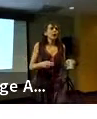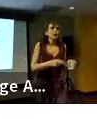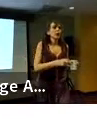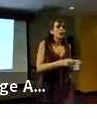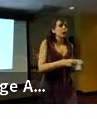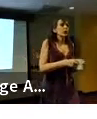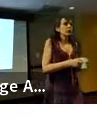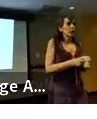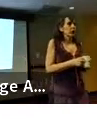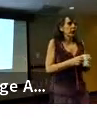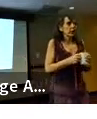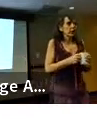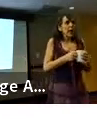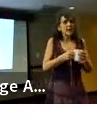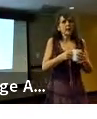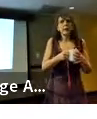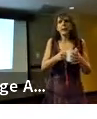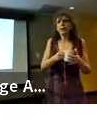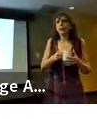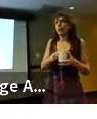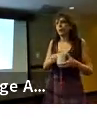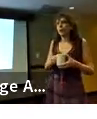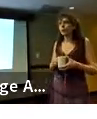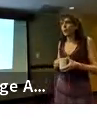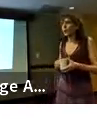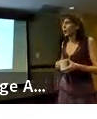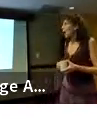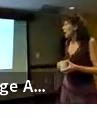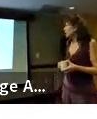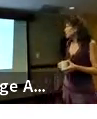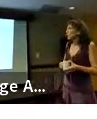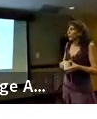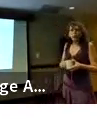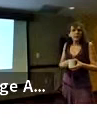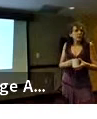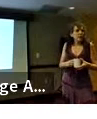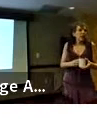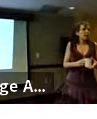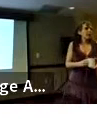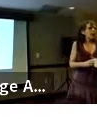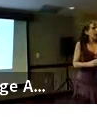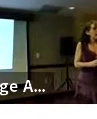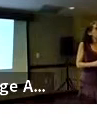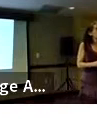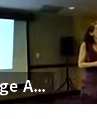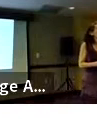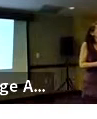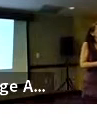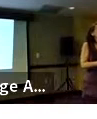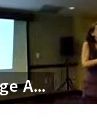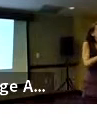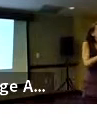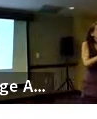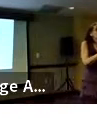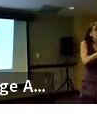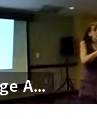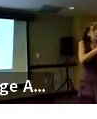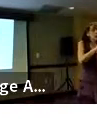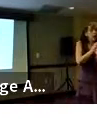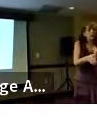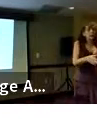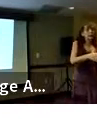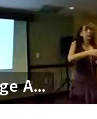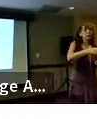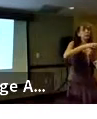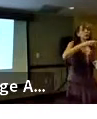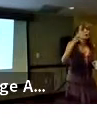honorary neurosurgeon at Stanford University, and he's a brilliant man, and he has posited, and not